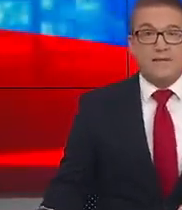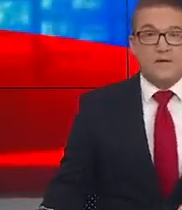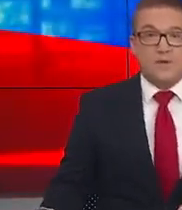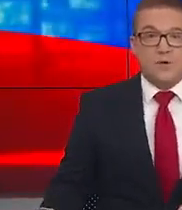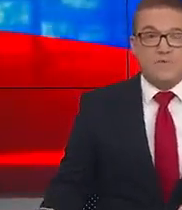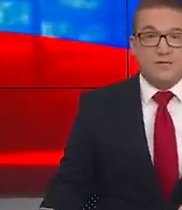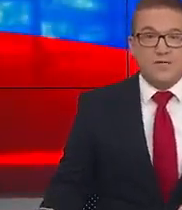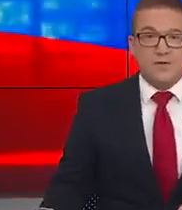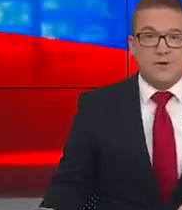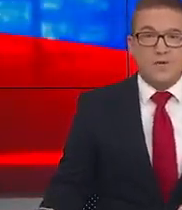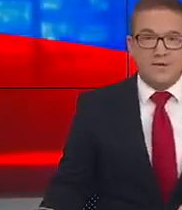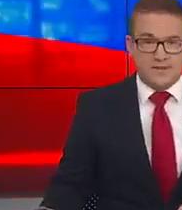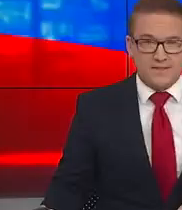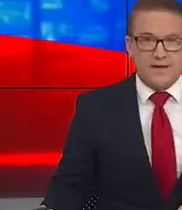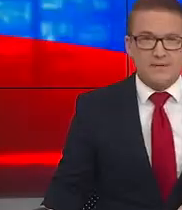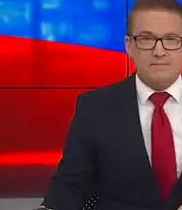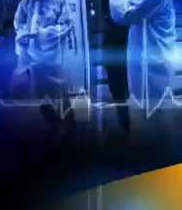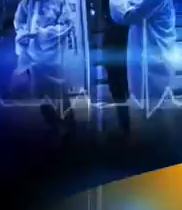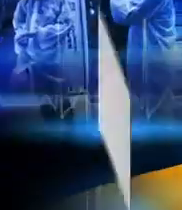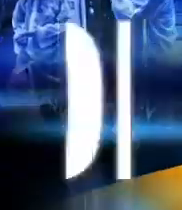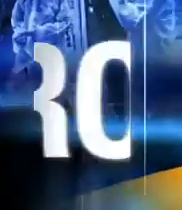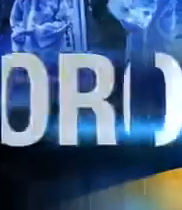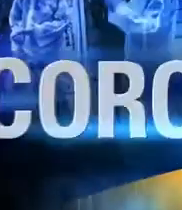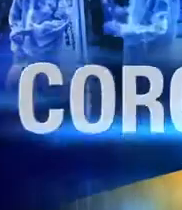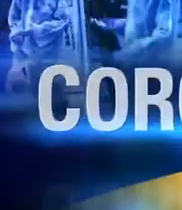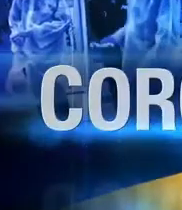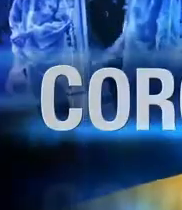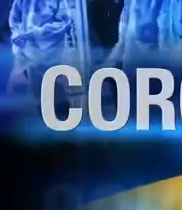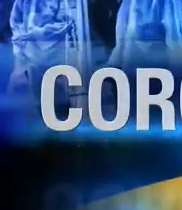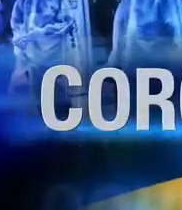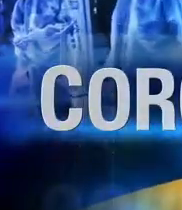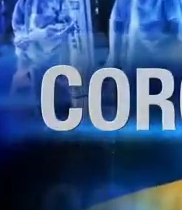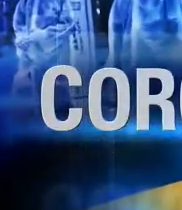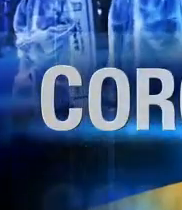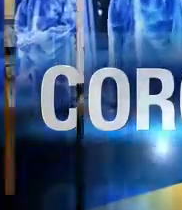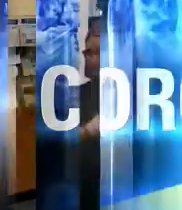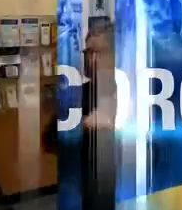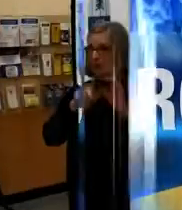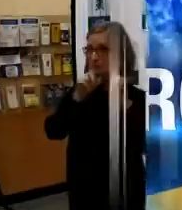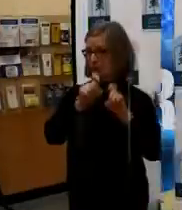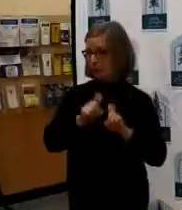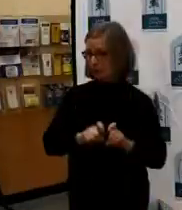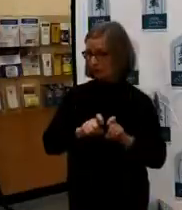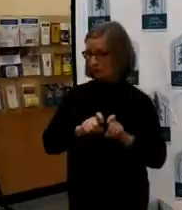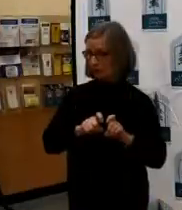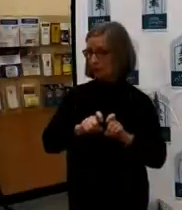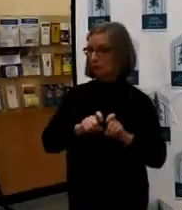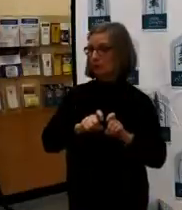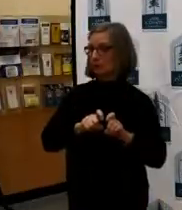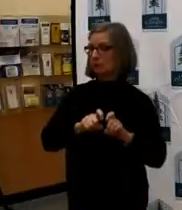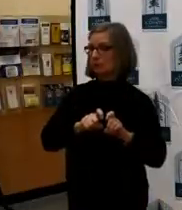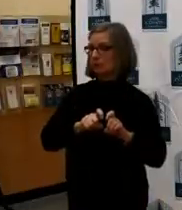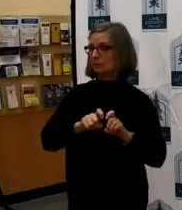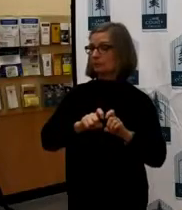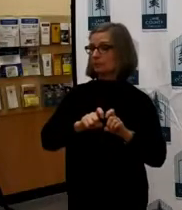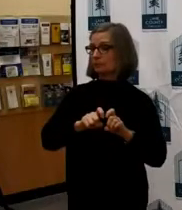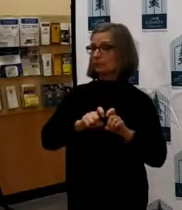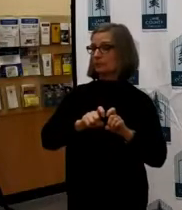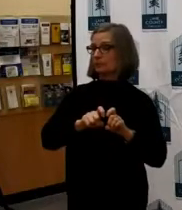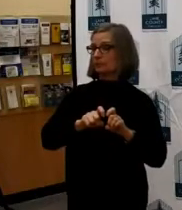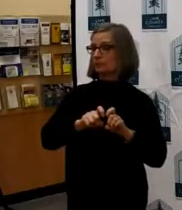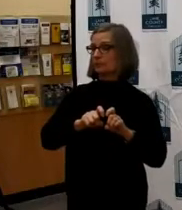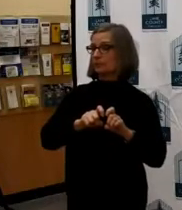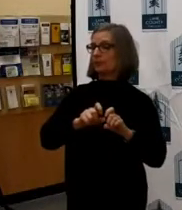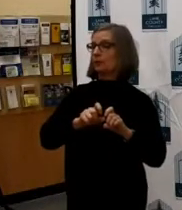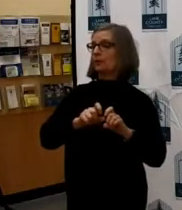update us on the coronavirus here at home. Let's listen in. Tests have been sent to our various lab partners for